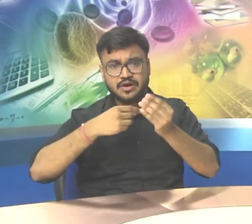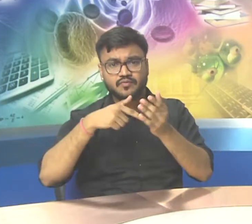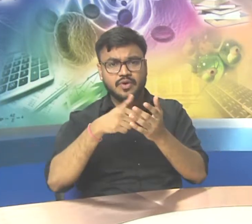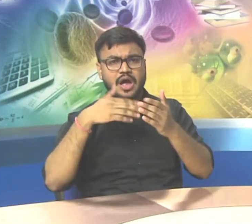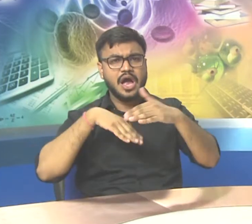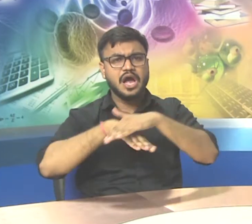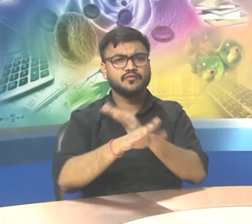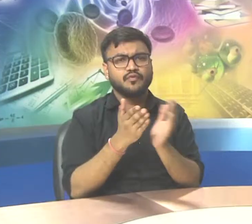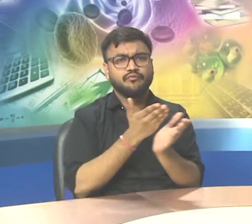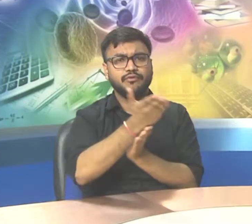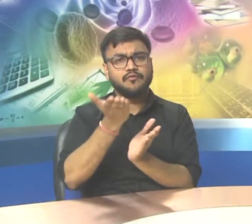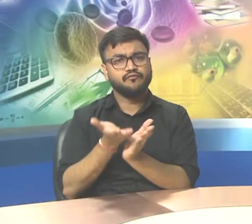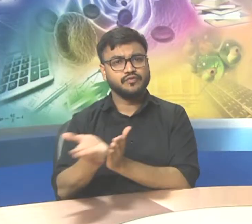Functions of food.